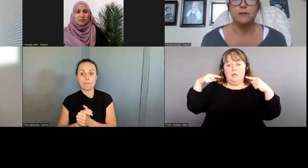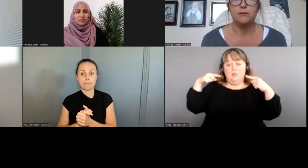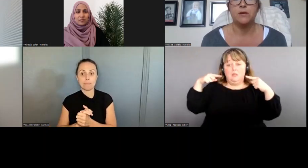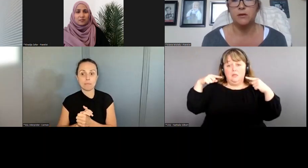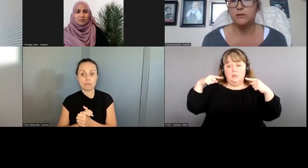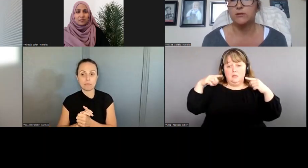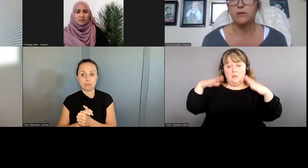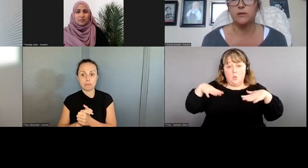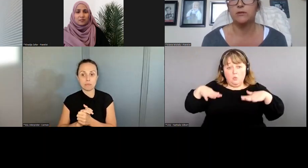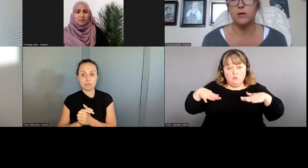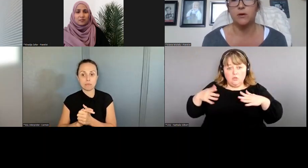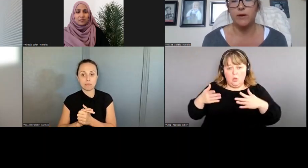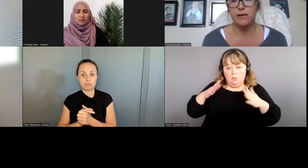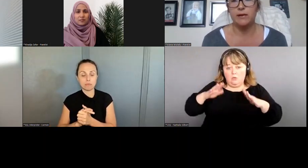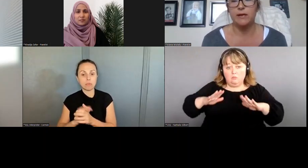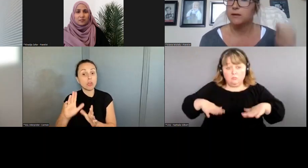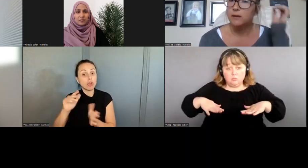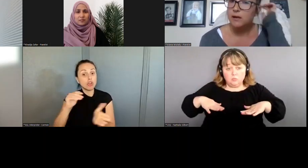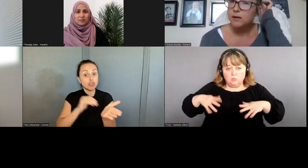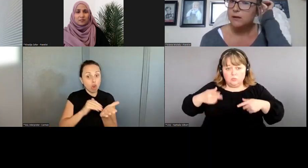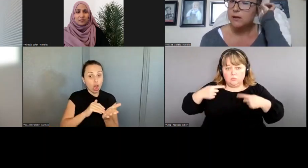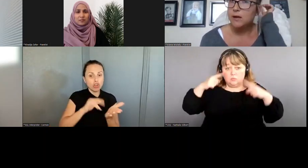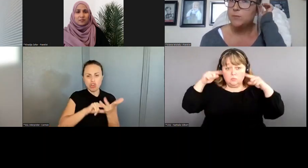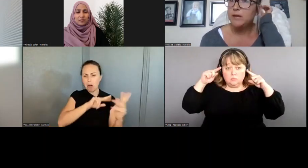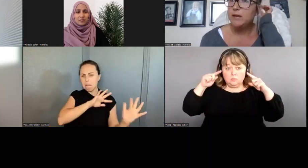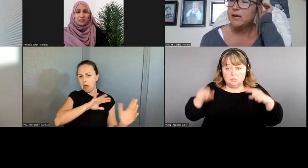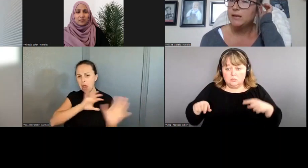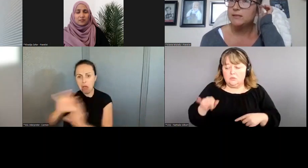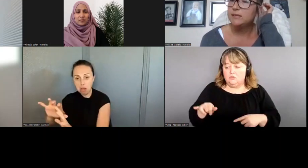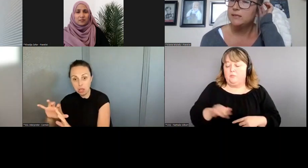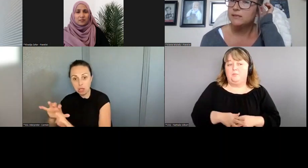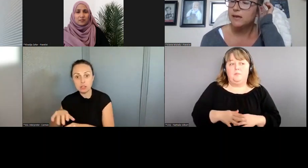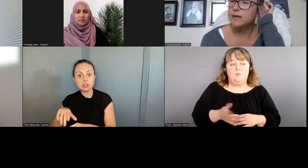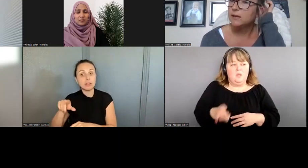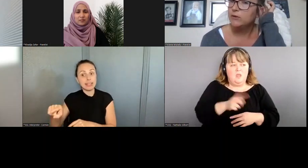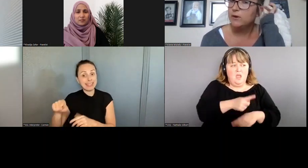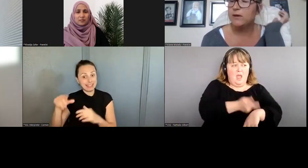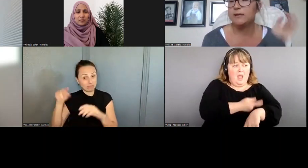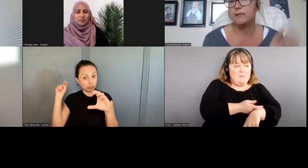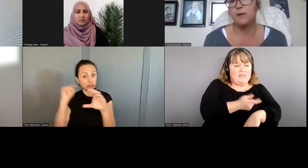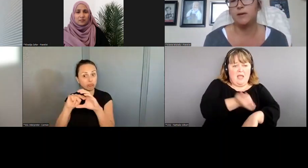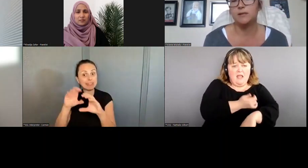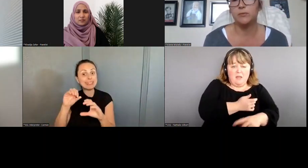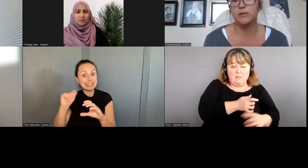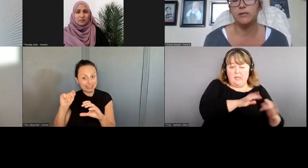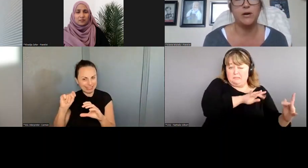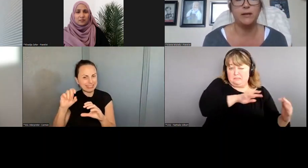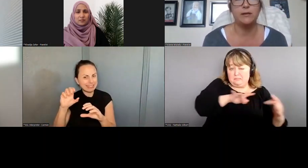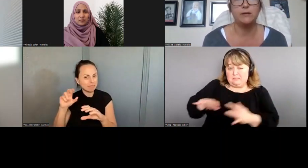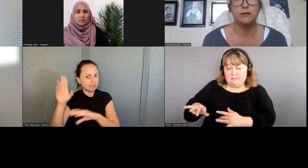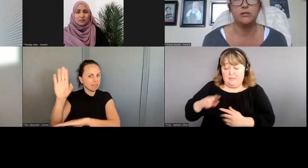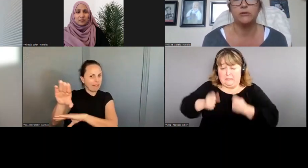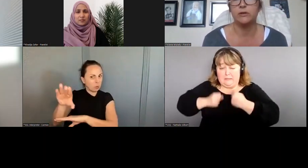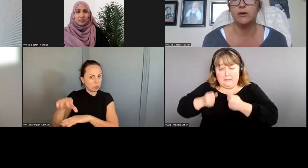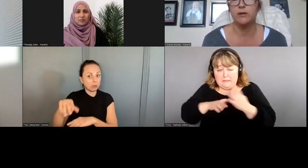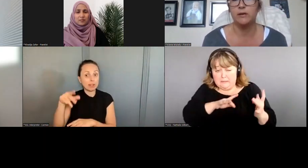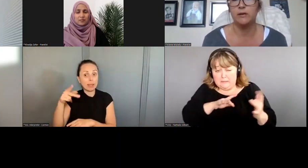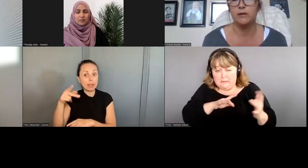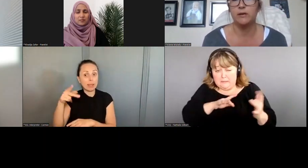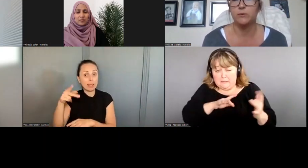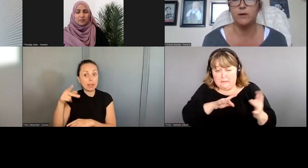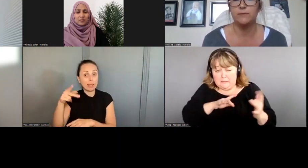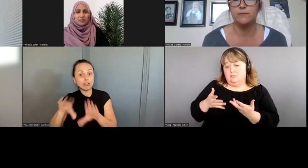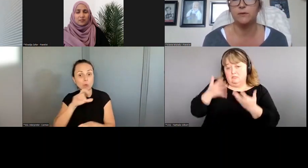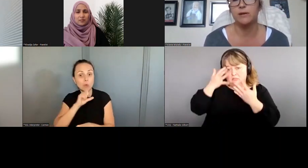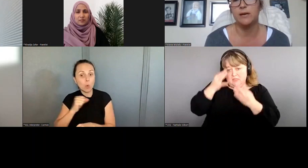The doctors and the nurses all ran in. He had a CT scan later on that day because in Prince Edward Island, children under the age